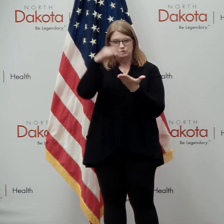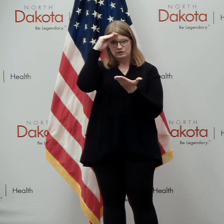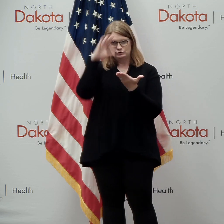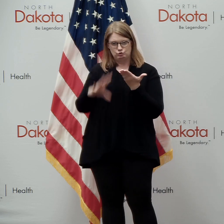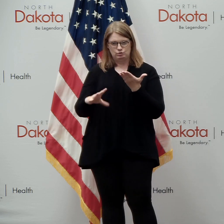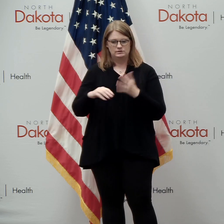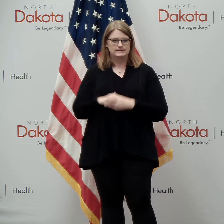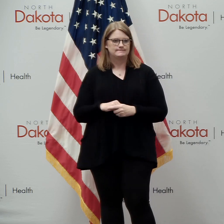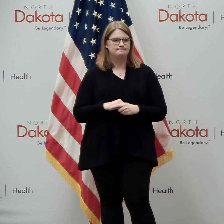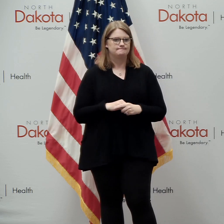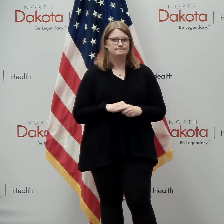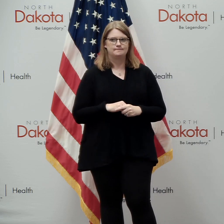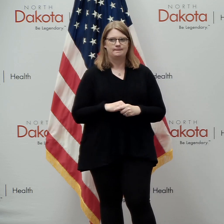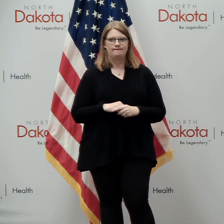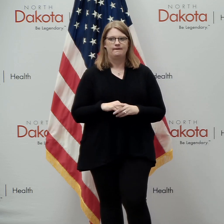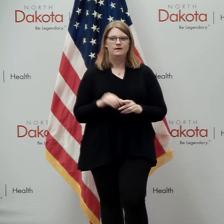school.